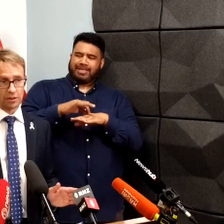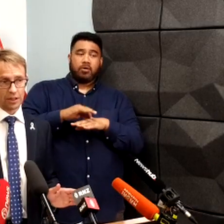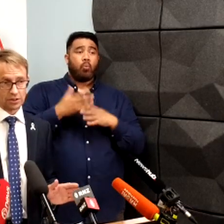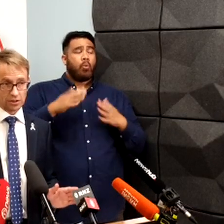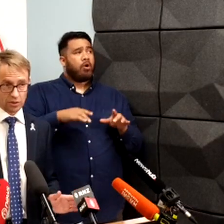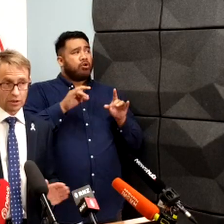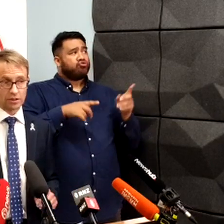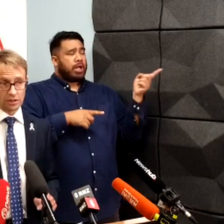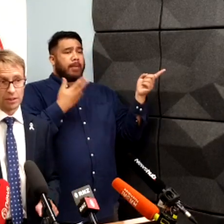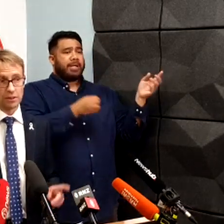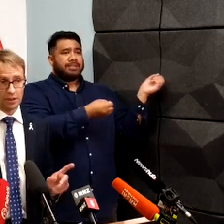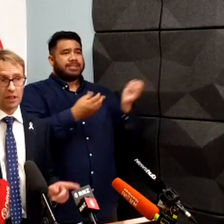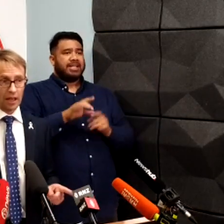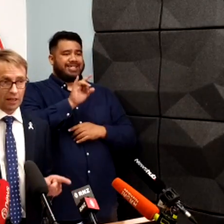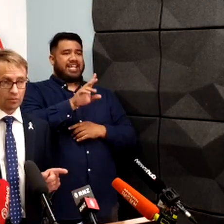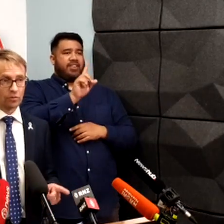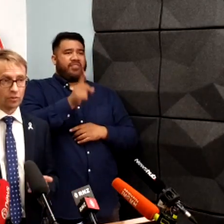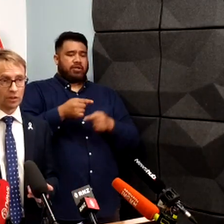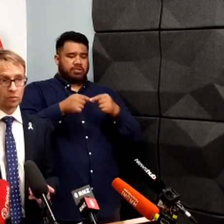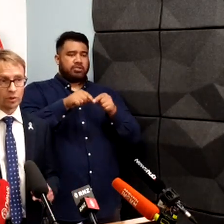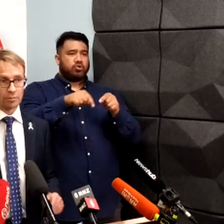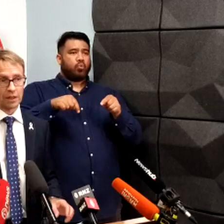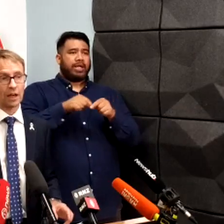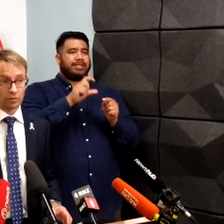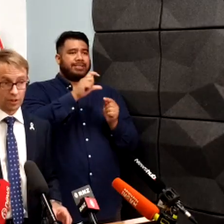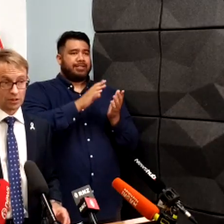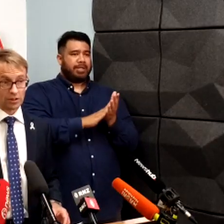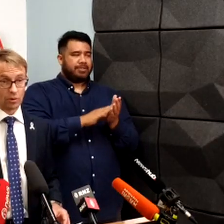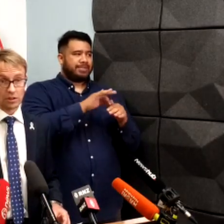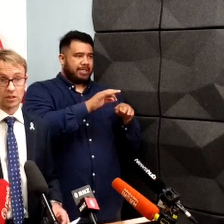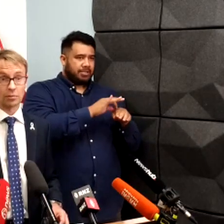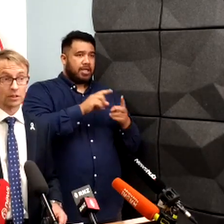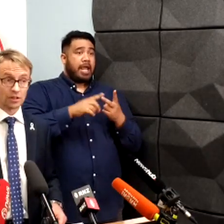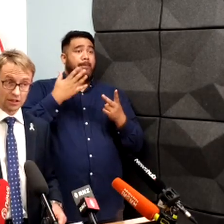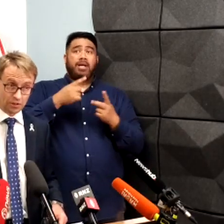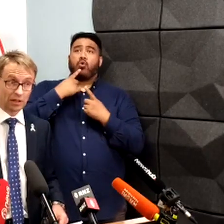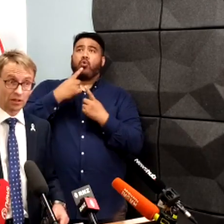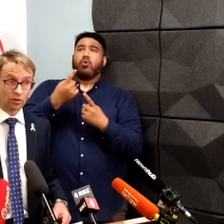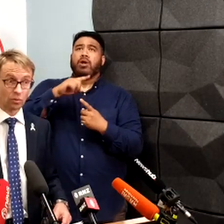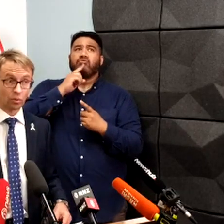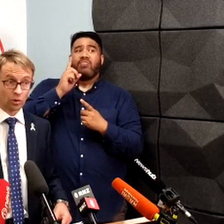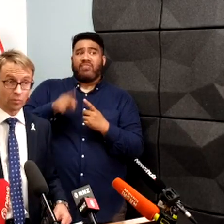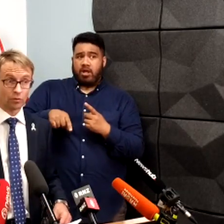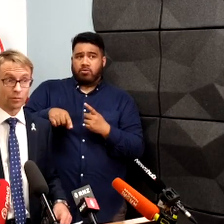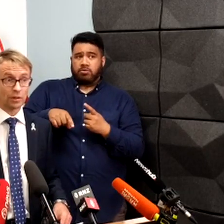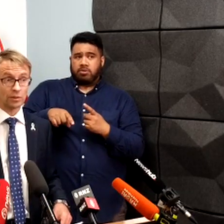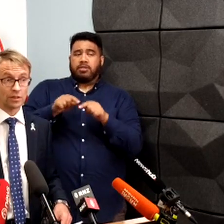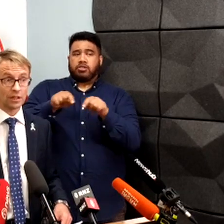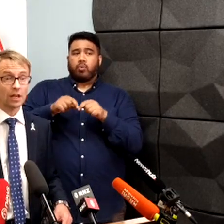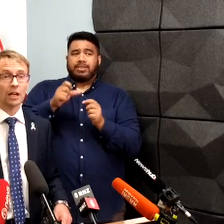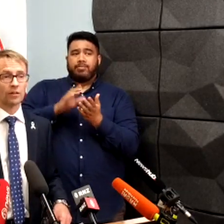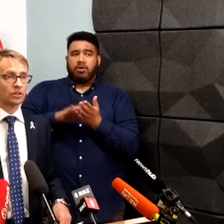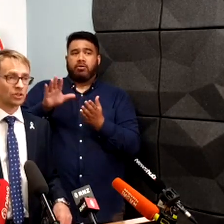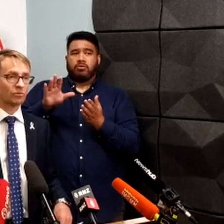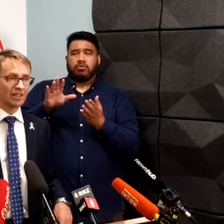us 10,000 square centimetres, and we've already ordered about 100,000 square centimetres and expecting to order more from the